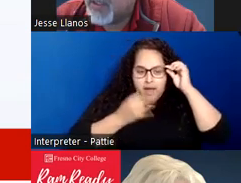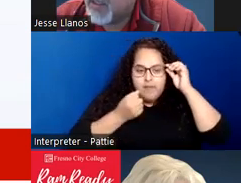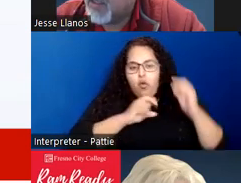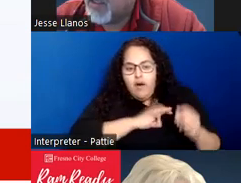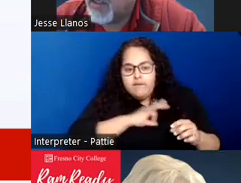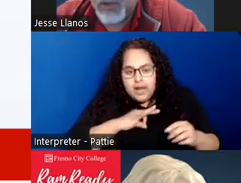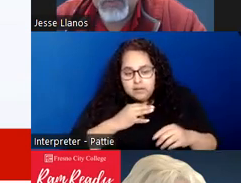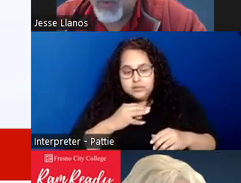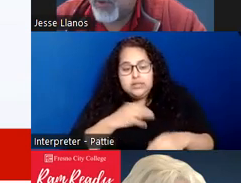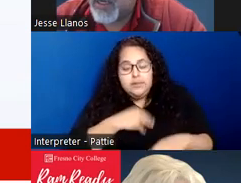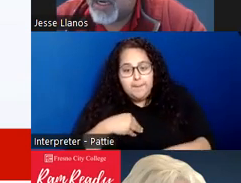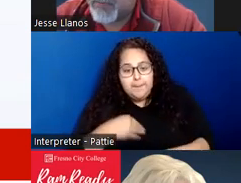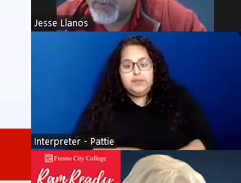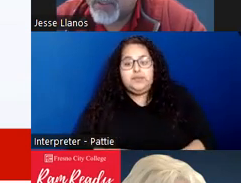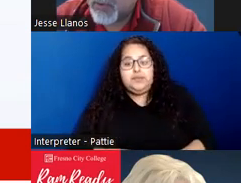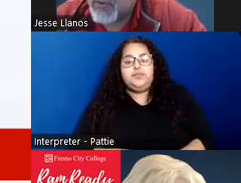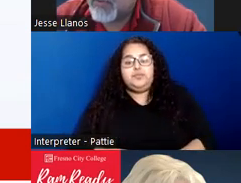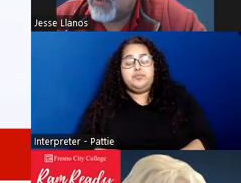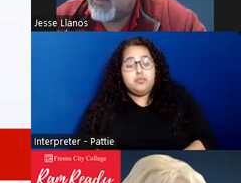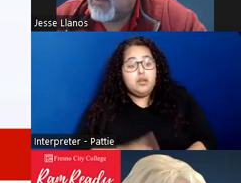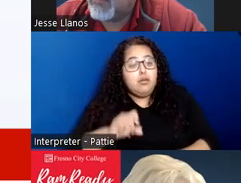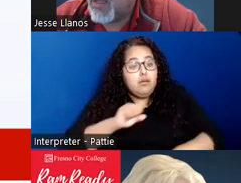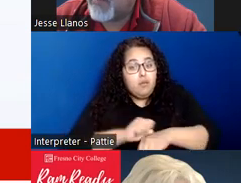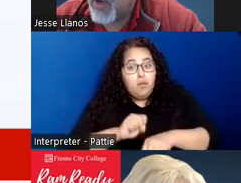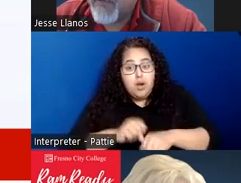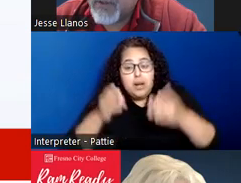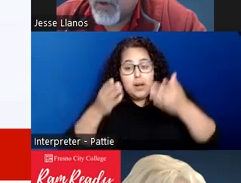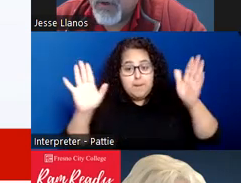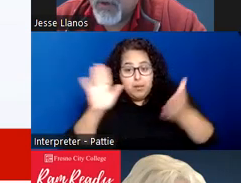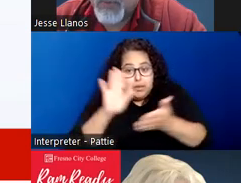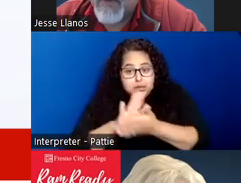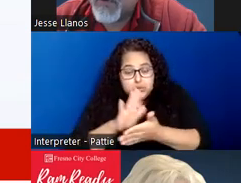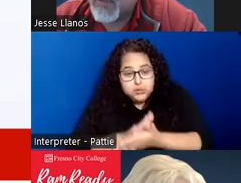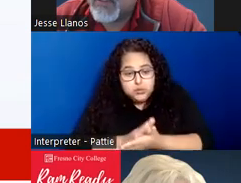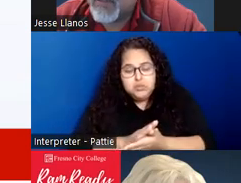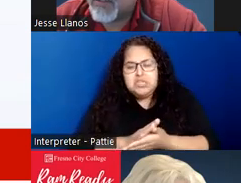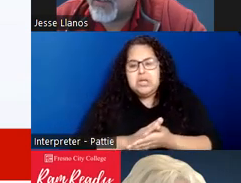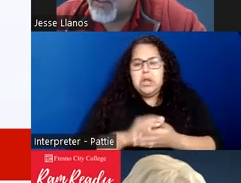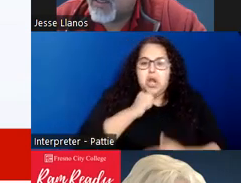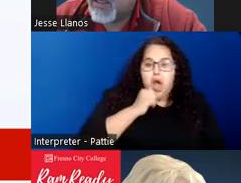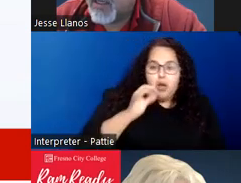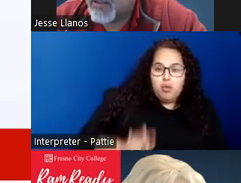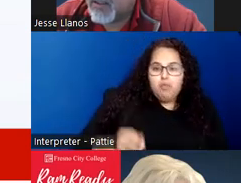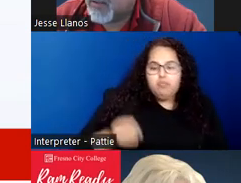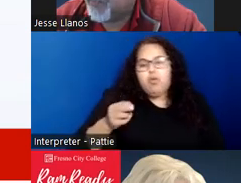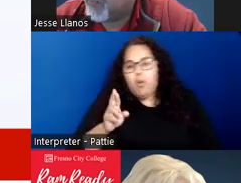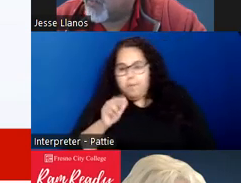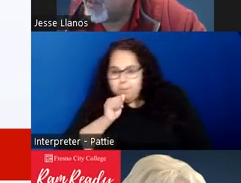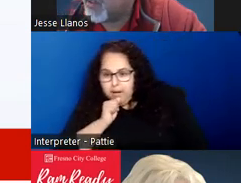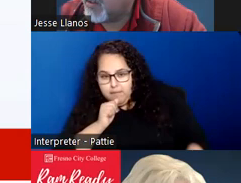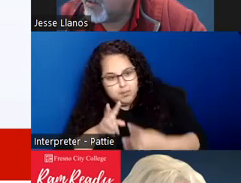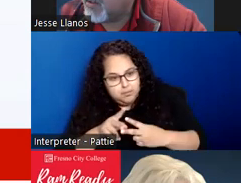member. You could be working in a public school, nonprofit, or private organization. And